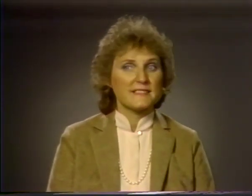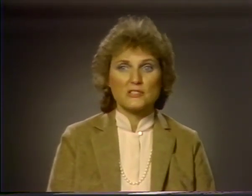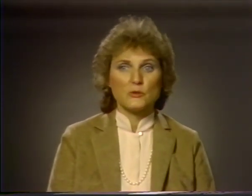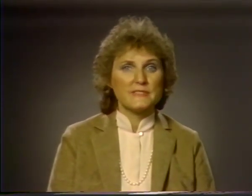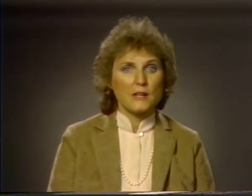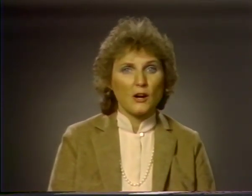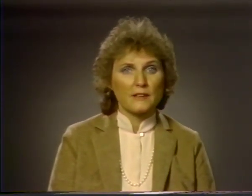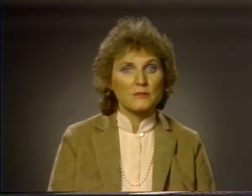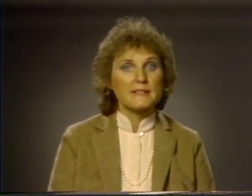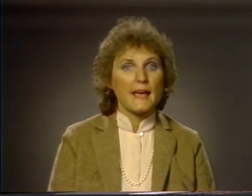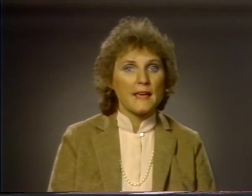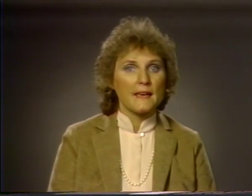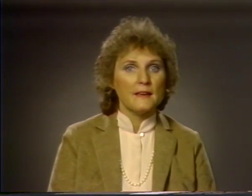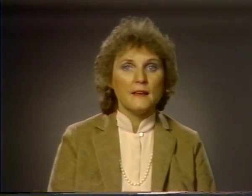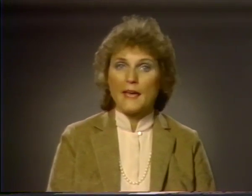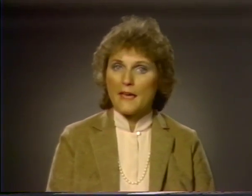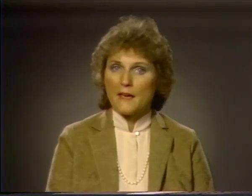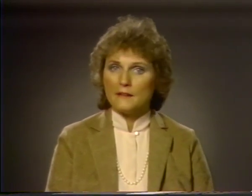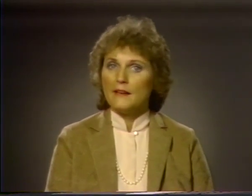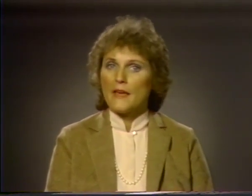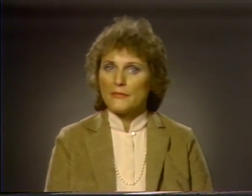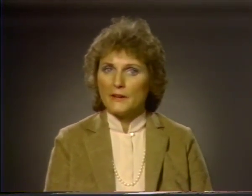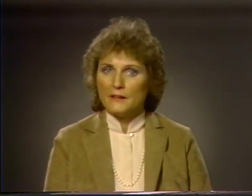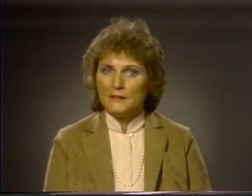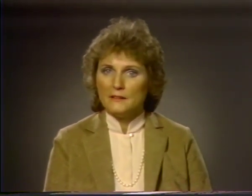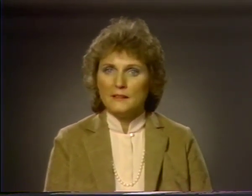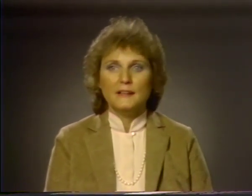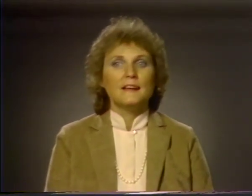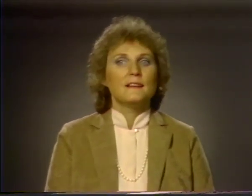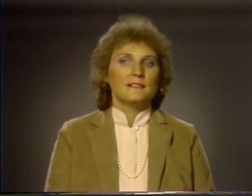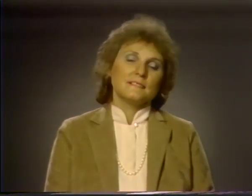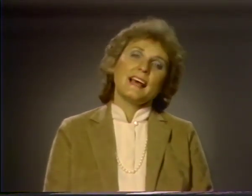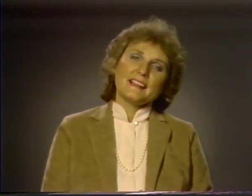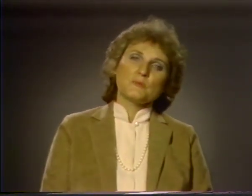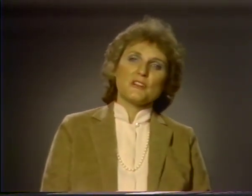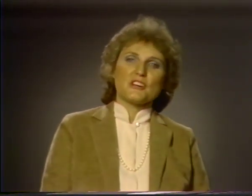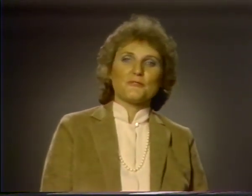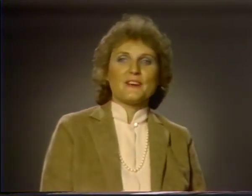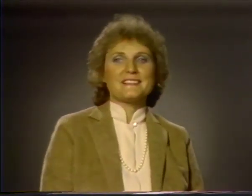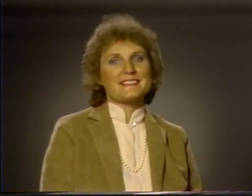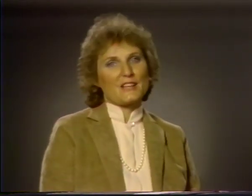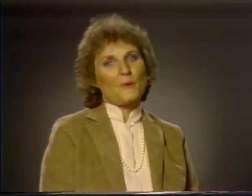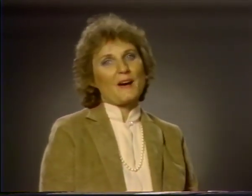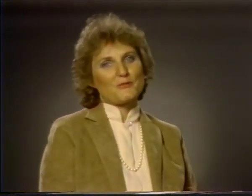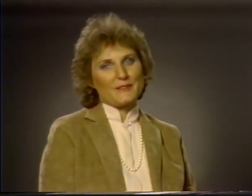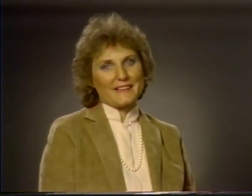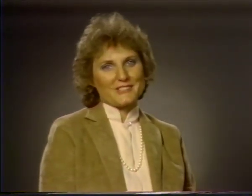use the articles a, an, and the? Now let's watch our friends as they go out for lunch.